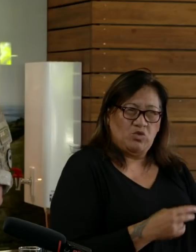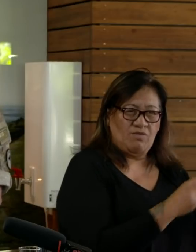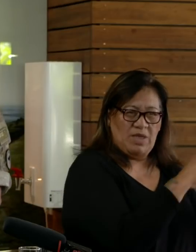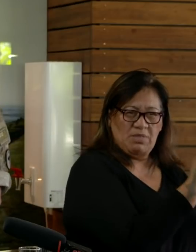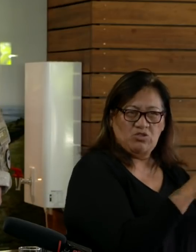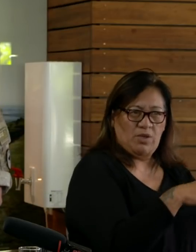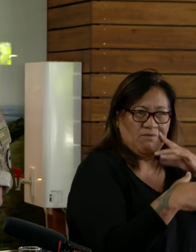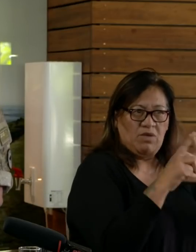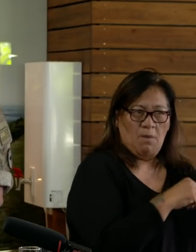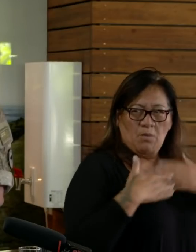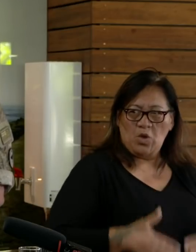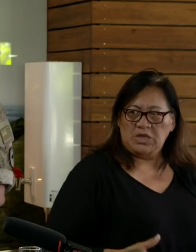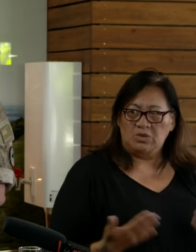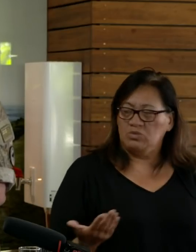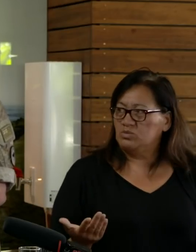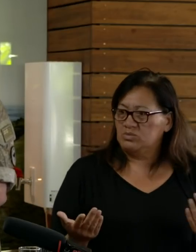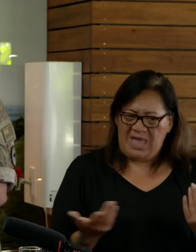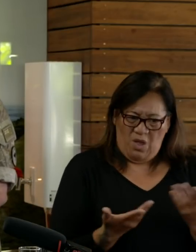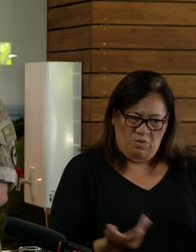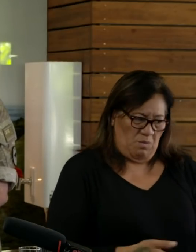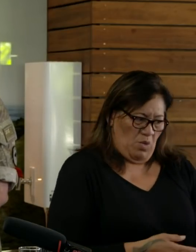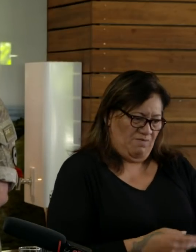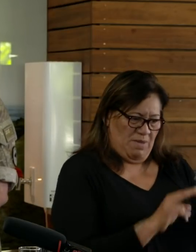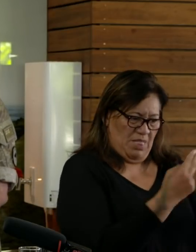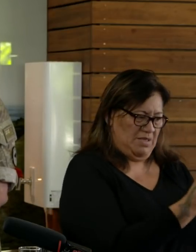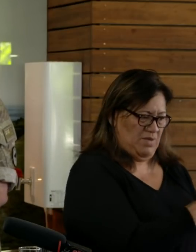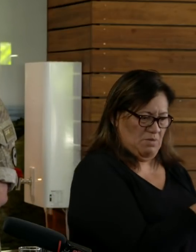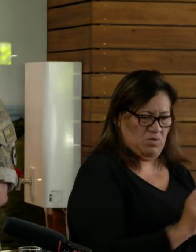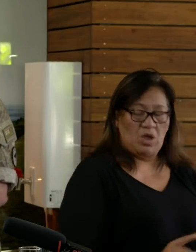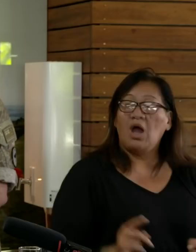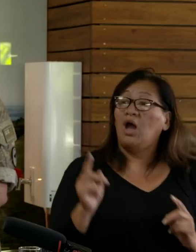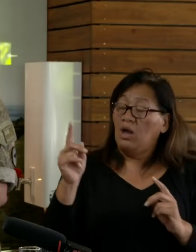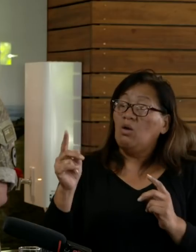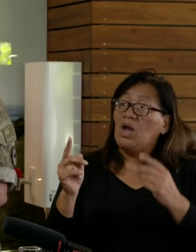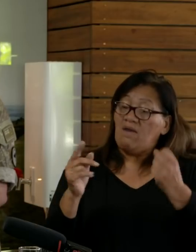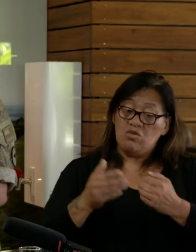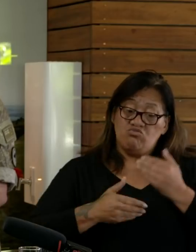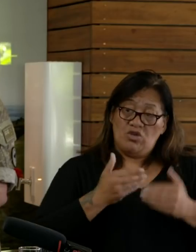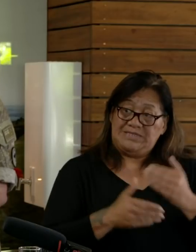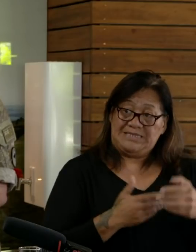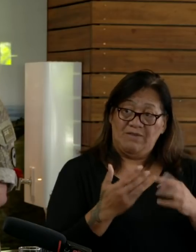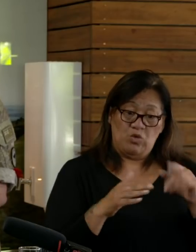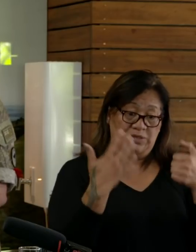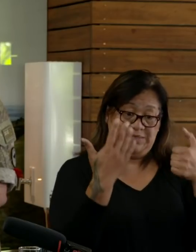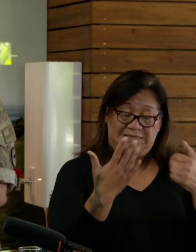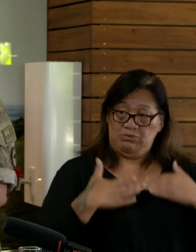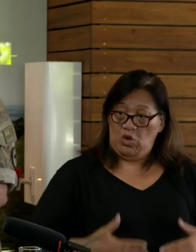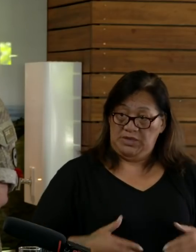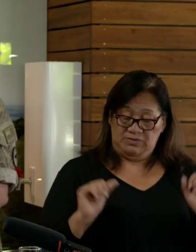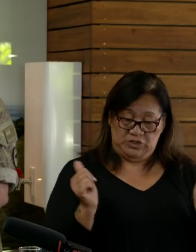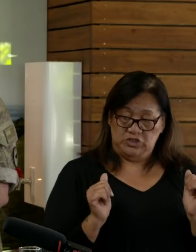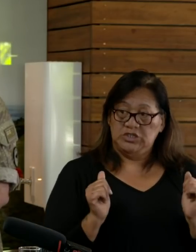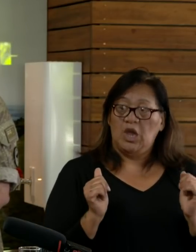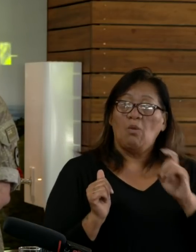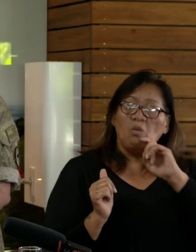that there are two bodies that haven't been recovered? Yes, so we've got a process in terms of the 6 today. So we will have